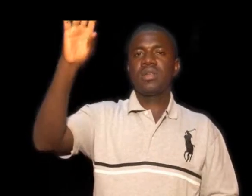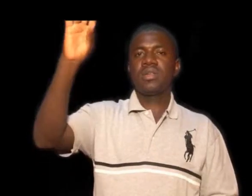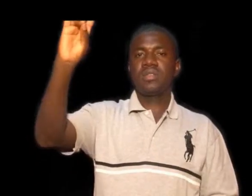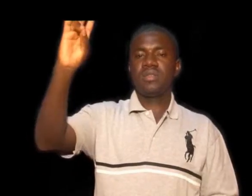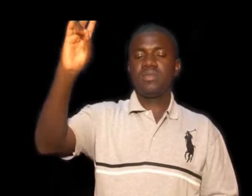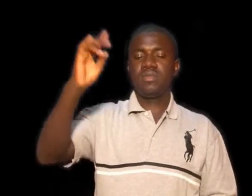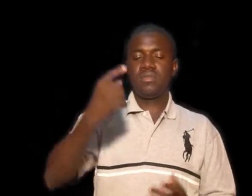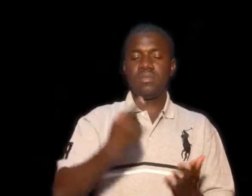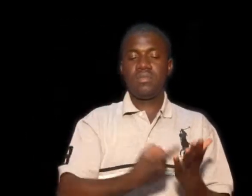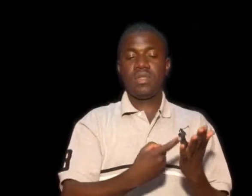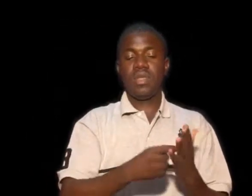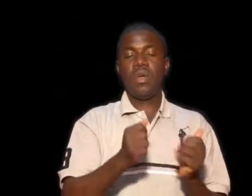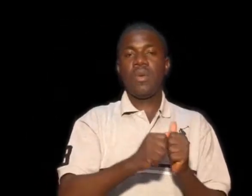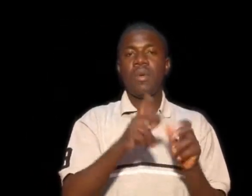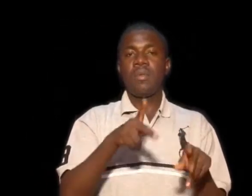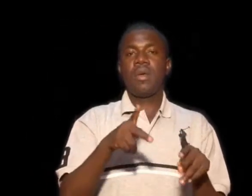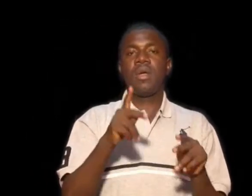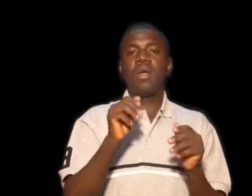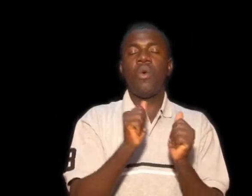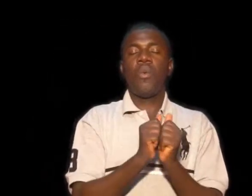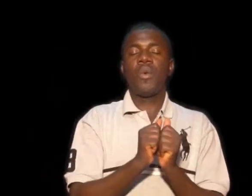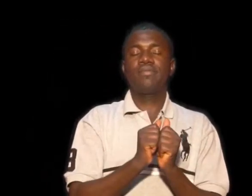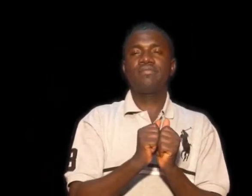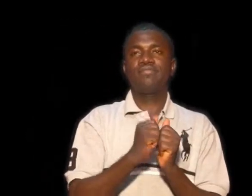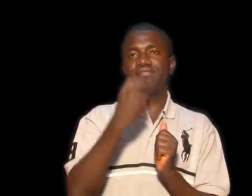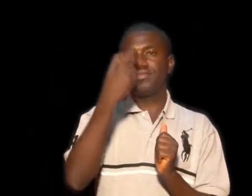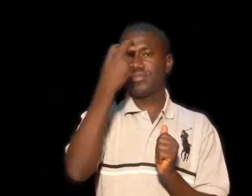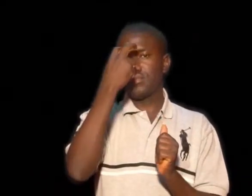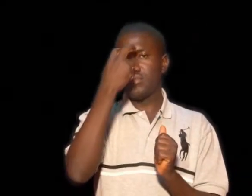Table 7. Interacting with people with a visual impairment.